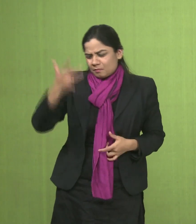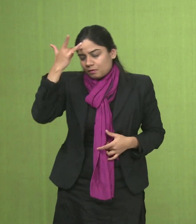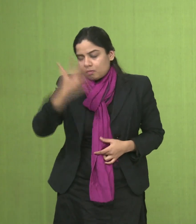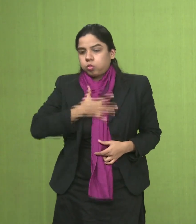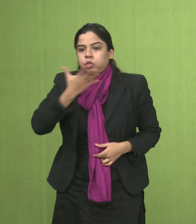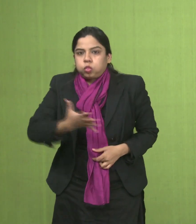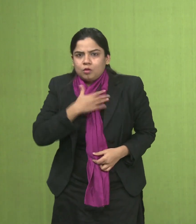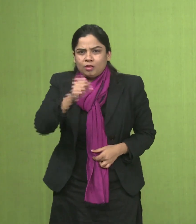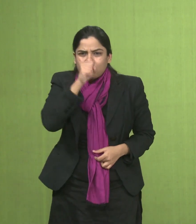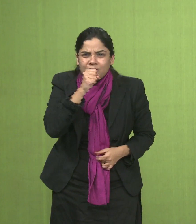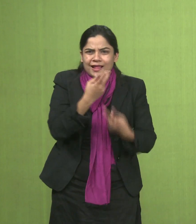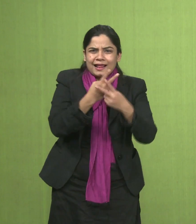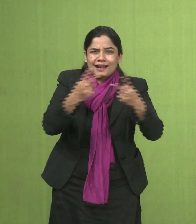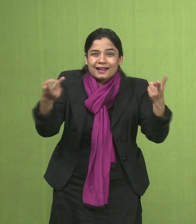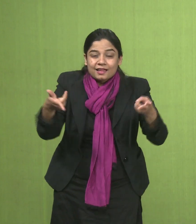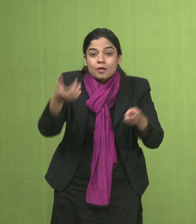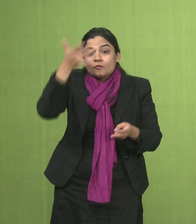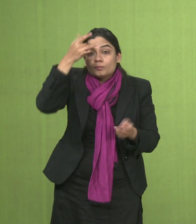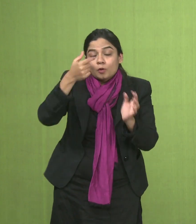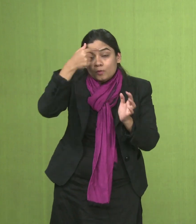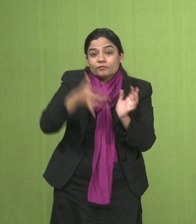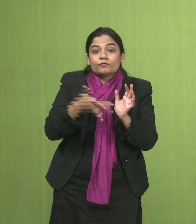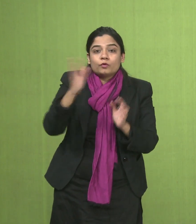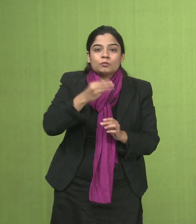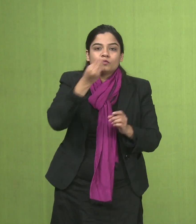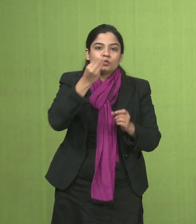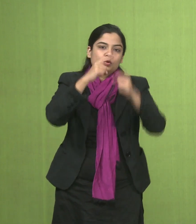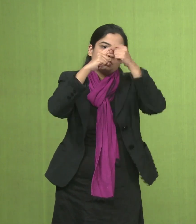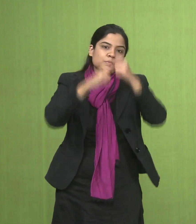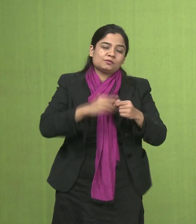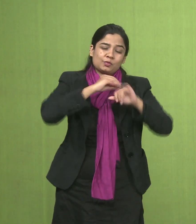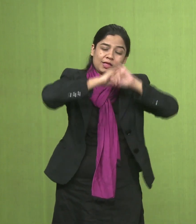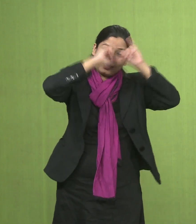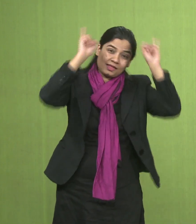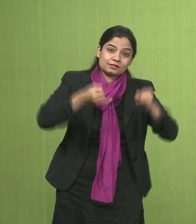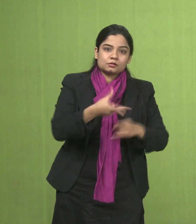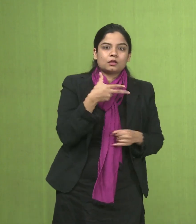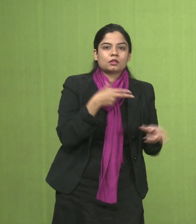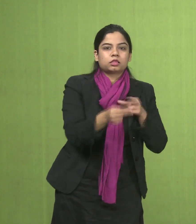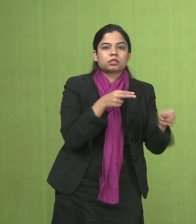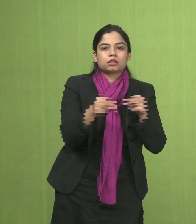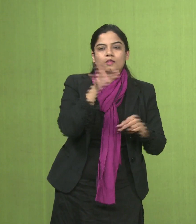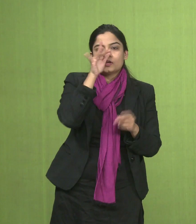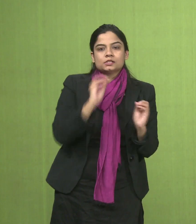Adulteration and poor quality. Sometimes you may have seen that people face from diarrhea, etc. Why? Because the foods